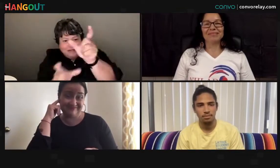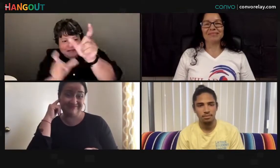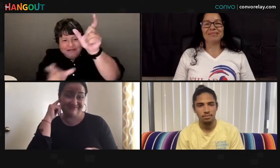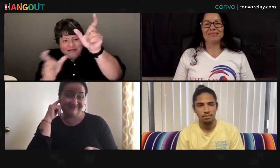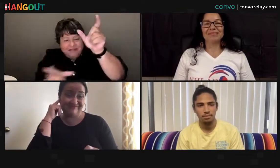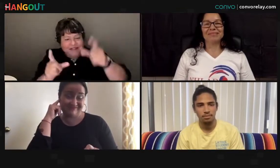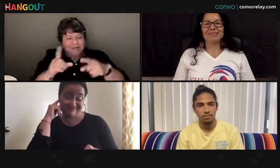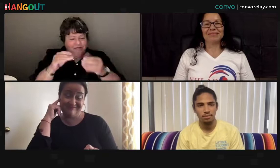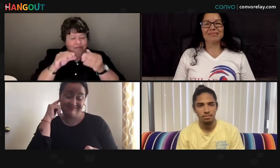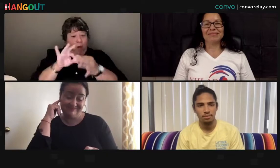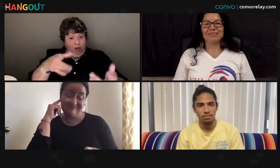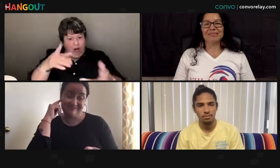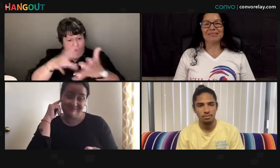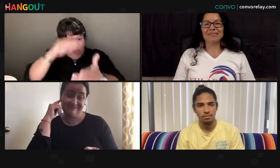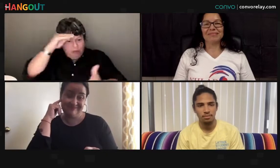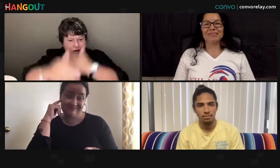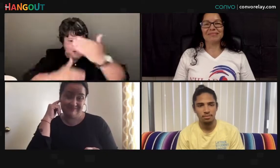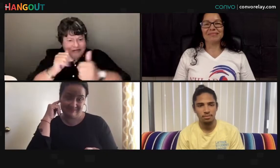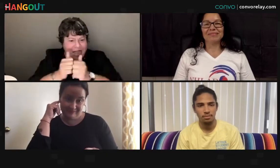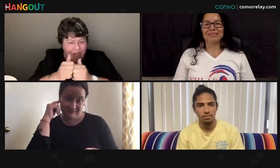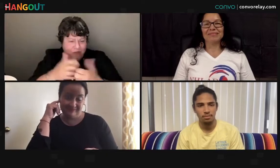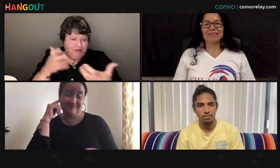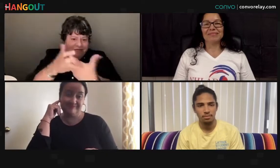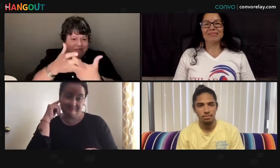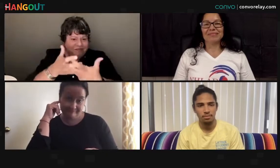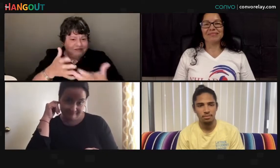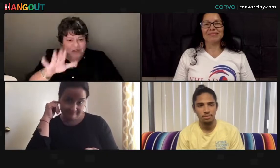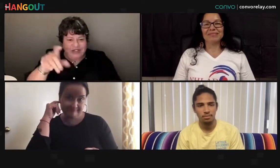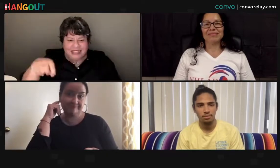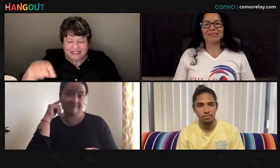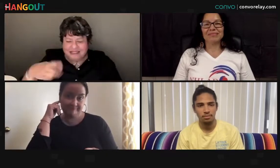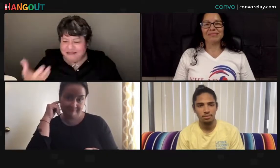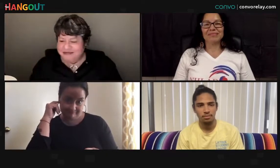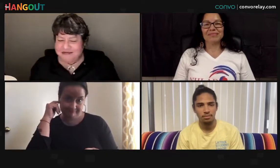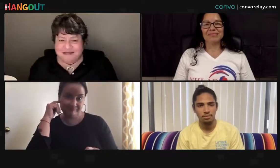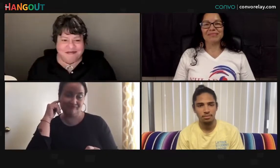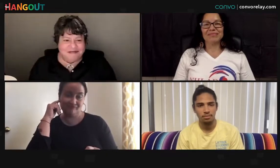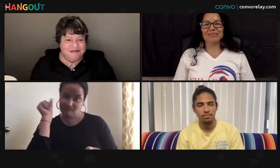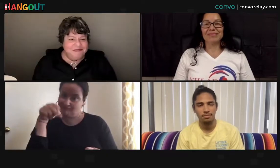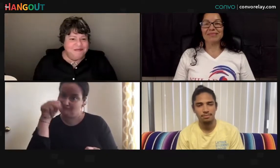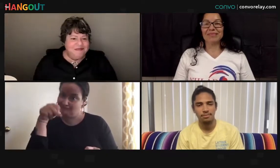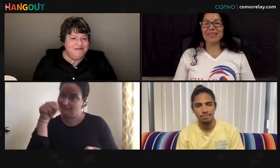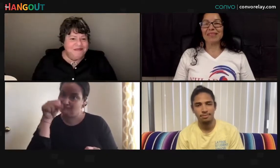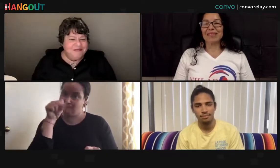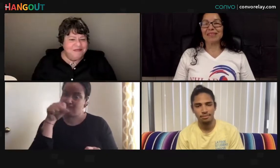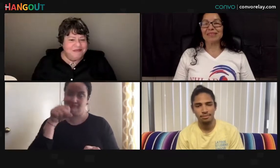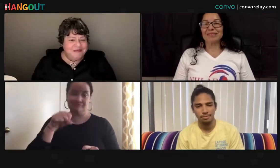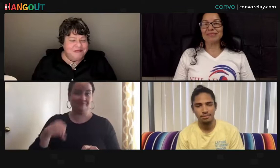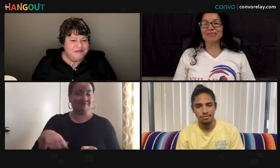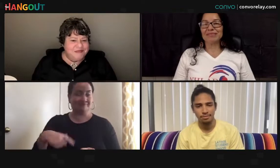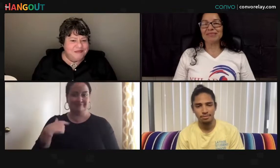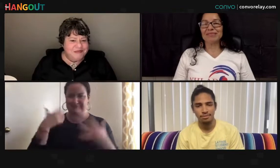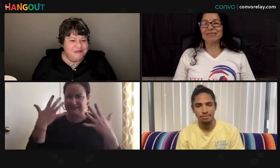different languages that you could add to what I know. And it's just a learning process on how you could make everything that you've gone through fit the needs that you